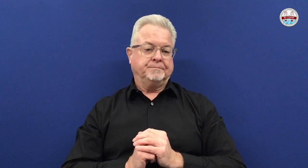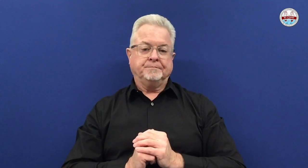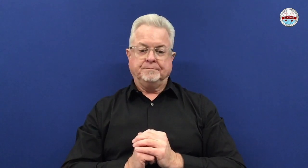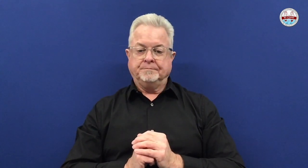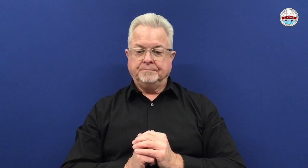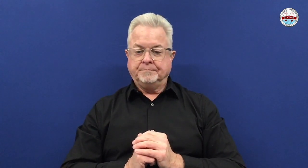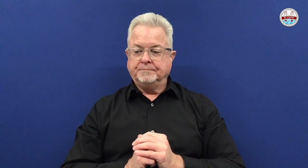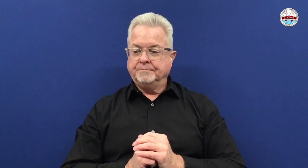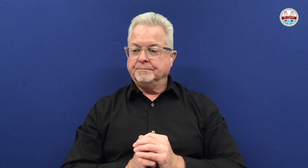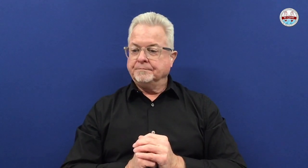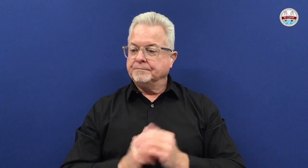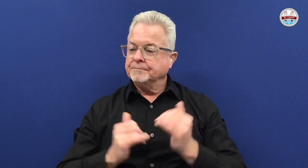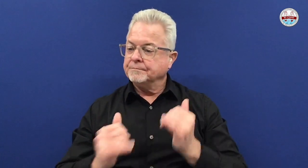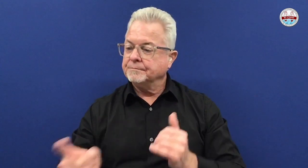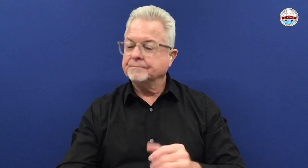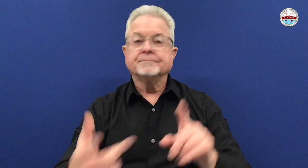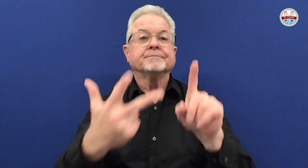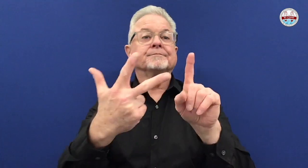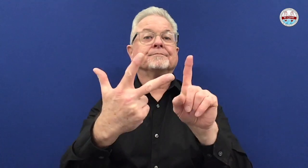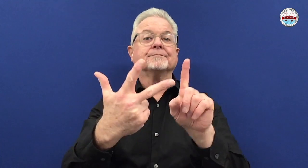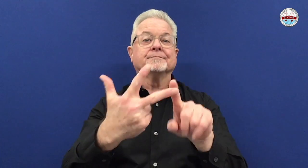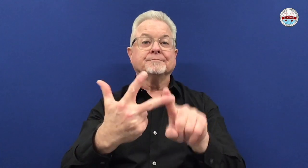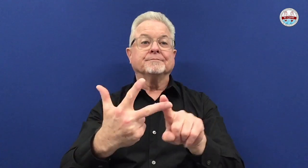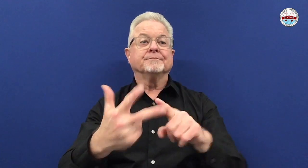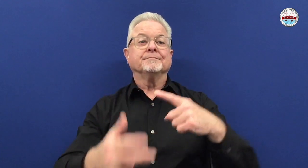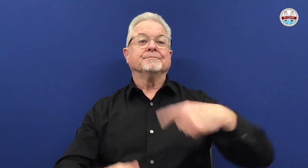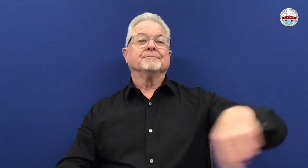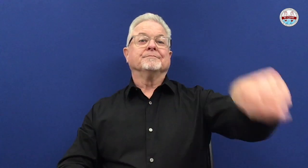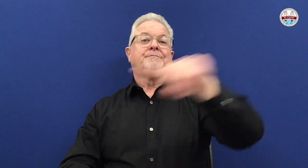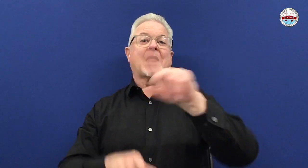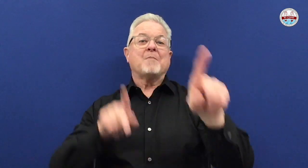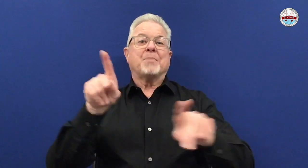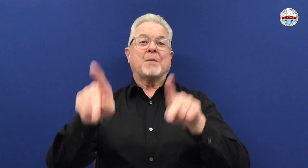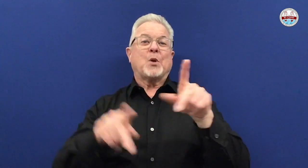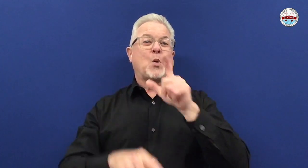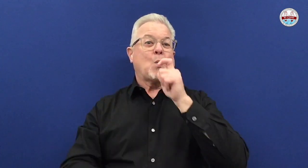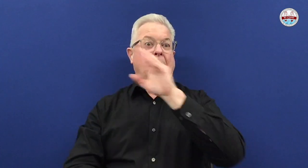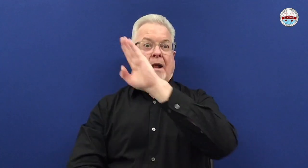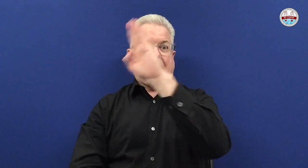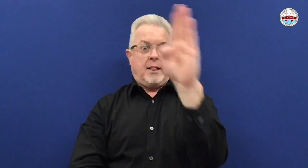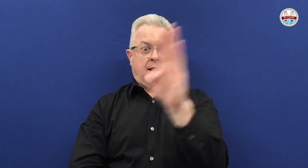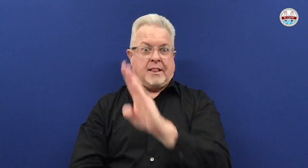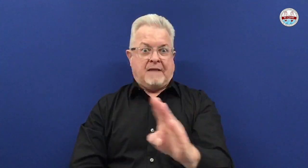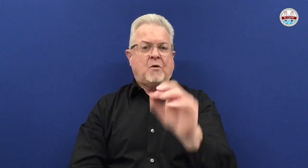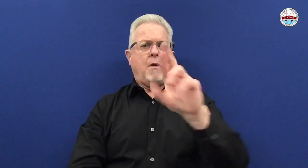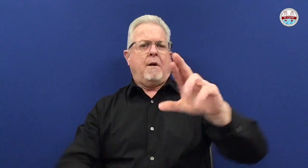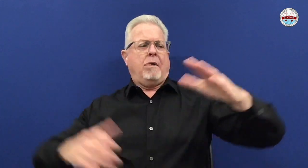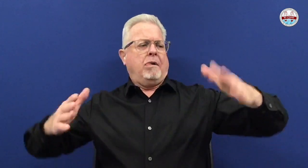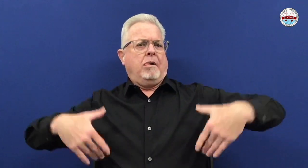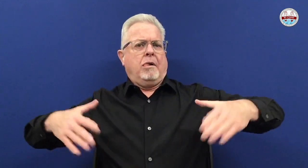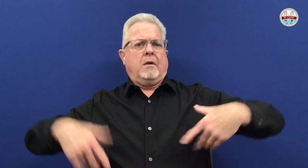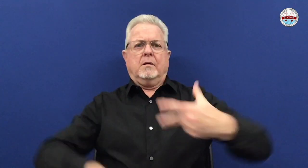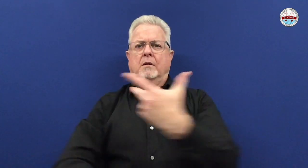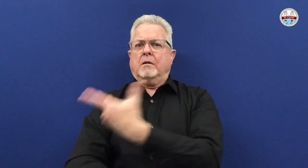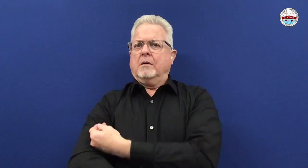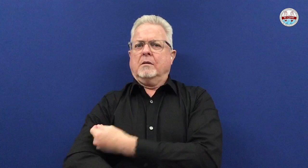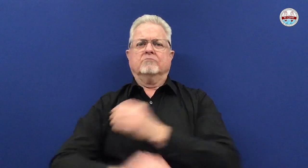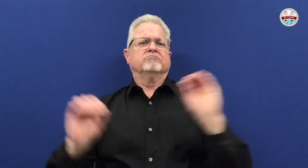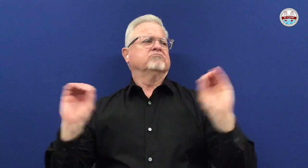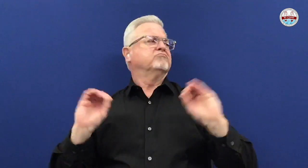get 2 of the current vaccine, 2 doses. People who have never been